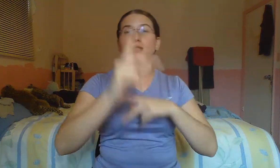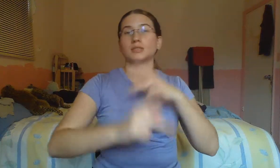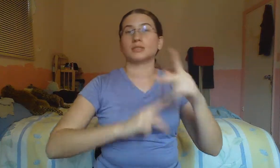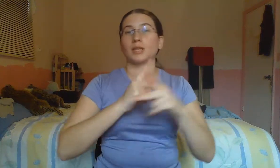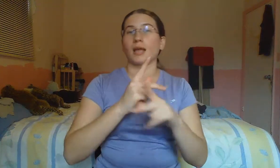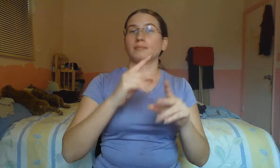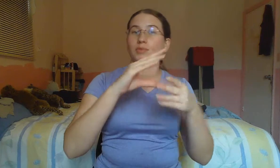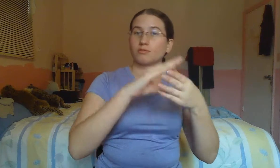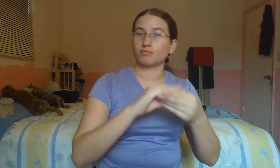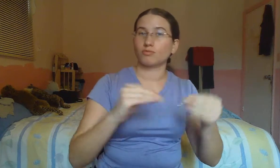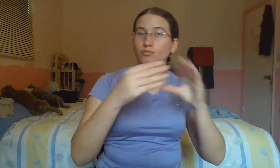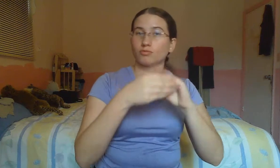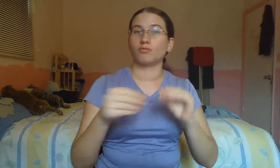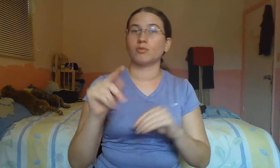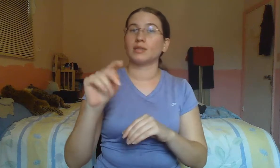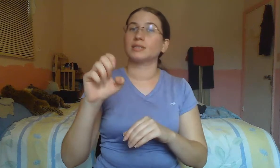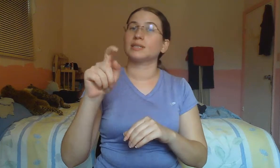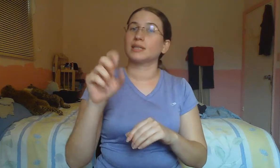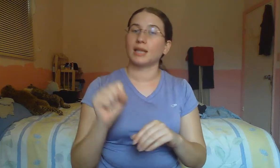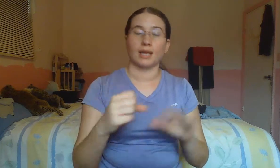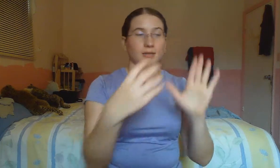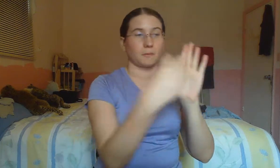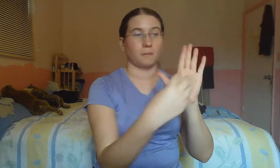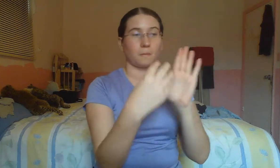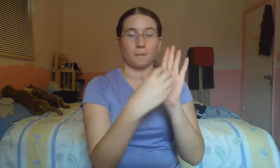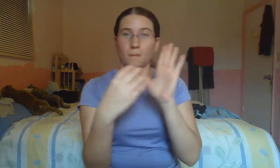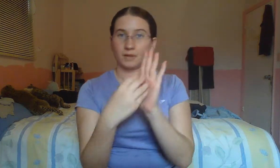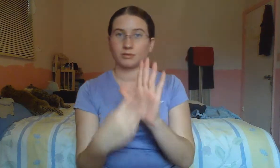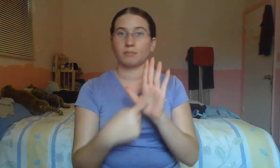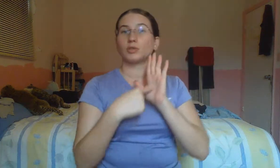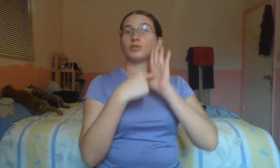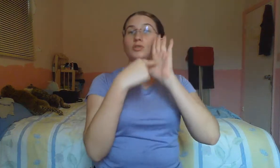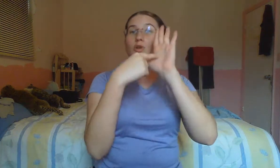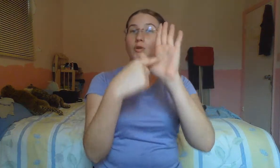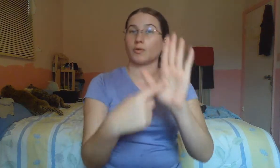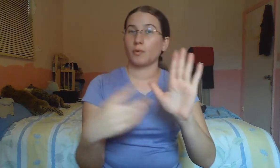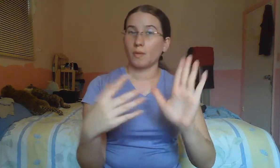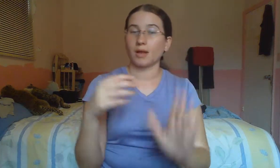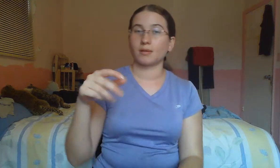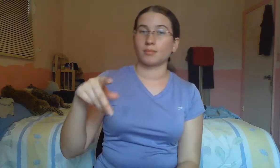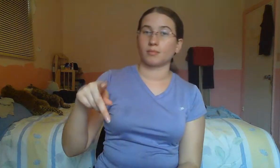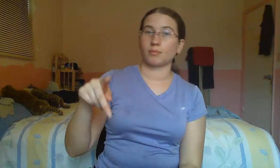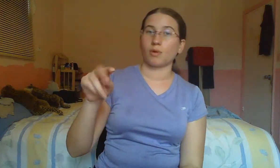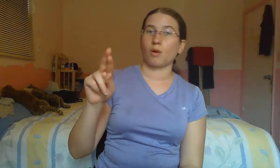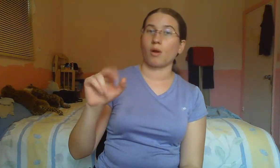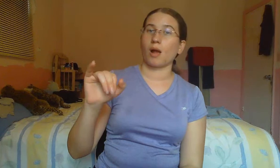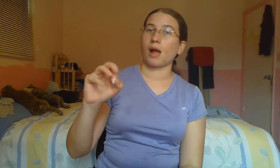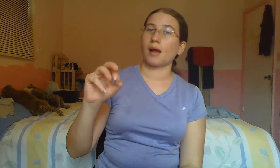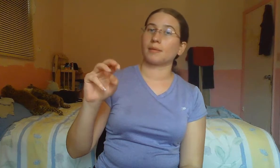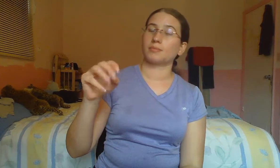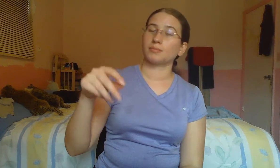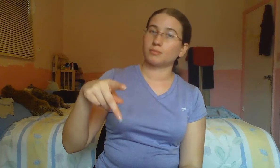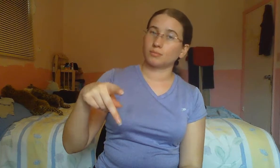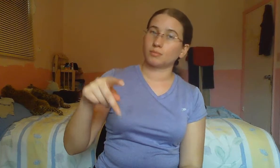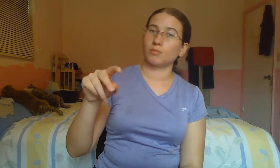going to show you some primary source documents. What are primary source documents? Back there for